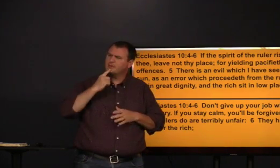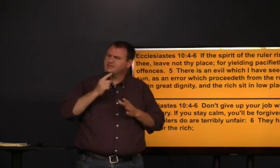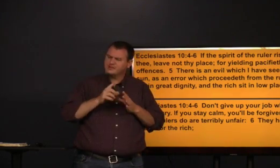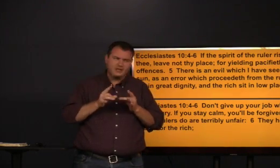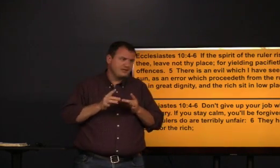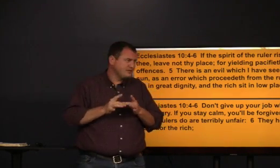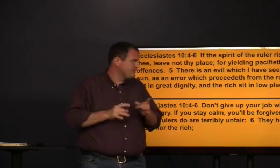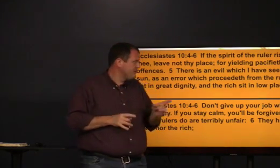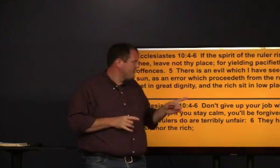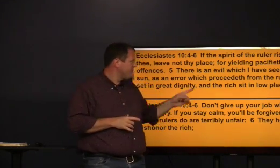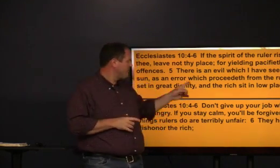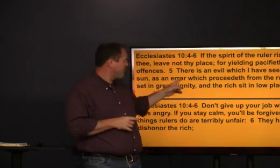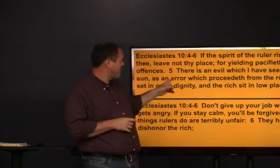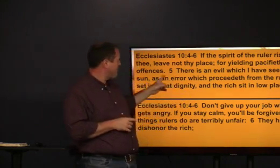Solomon says